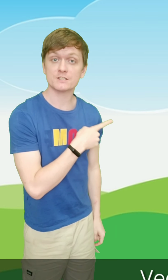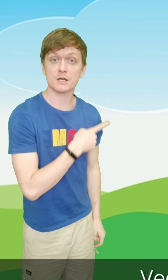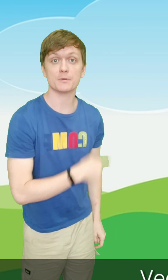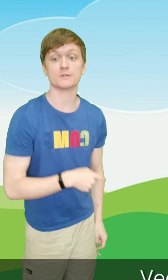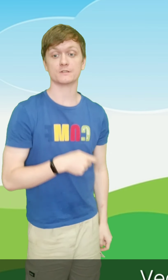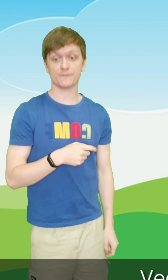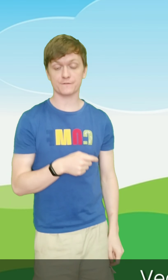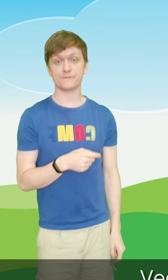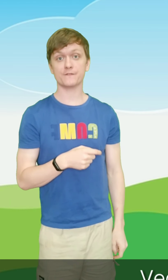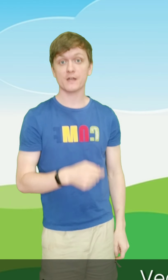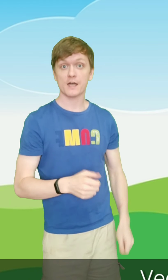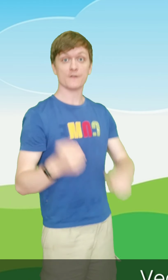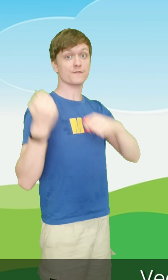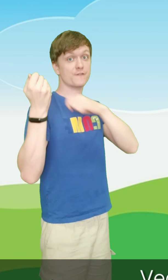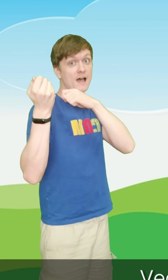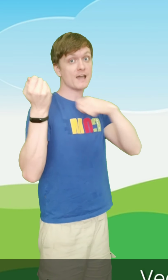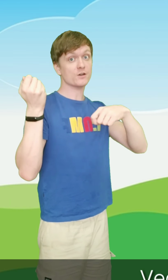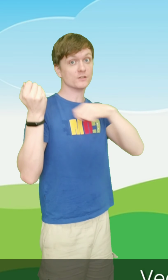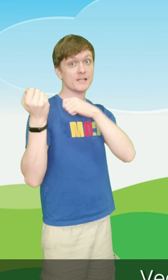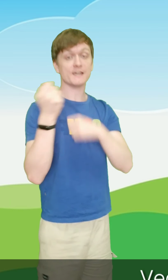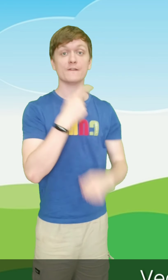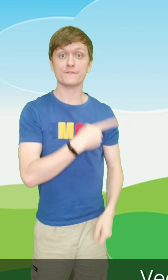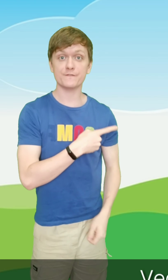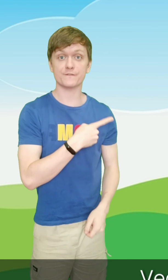vvvvvvvvvvvvvvvvvvvvvvvvvvvvvvvvvvvvvvvvvvvvvvvvvvvvvvvvvvvvvvvvvvvvvvvvvvvvvvvvvvvvvvvvvvvvvvvvvvvvvvvvvvvvvvvvvvvvvvvvvvvvvvvvvvvvvvvvvvvvvvvvvvvvvvvvvvvvvvvvvvvvvvvvvvvvvvvvvvvvvvvvvvvvvvvvvvvvvvvvvvvvvvvvvvvvvvvvvvvvvvv Violin V